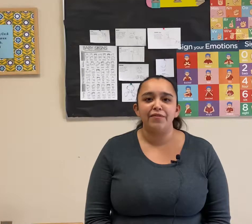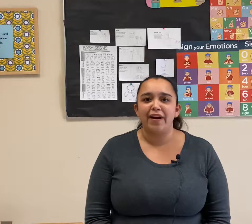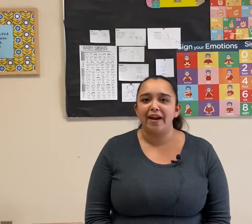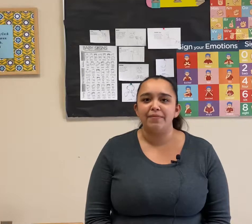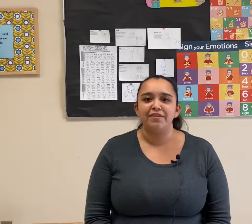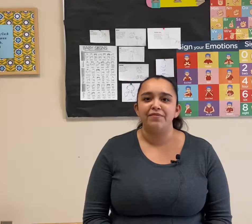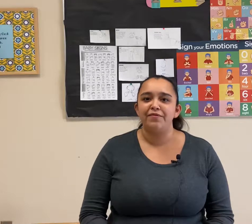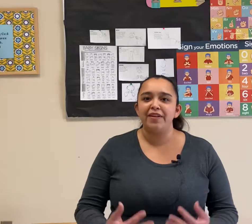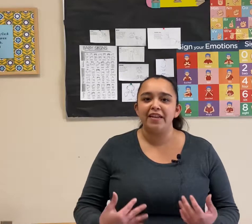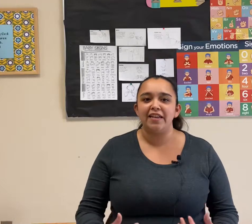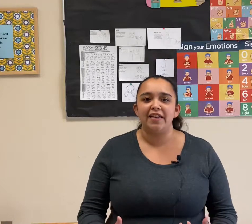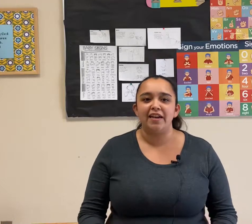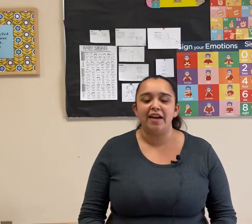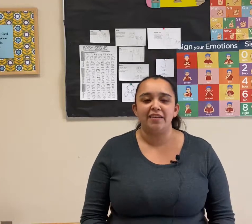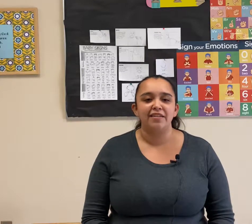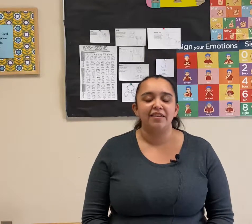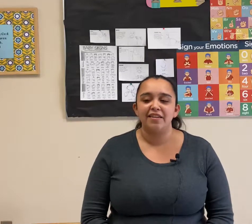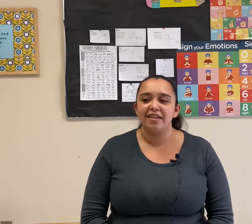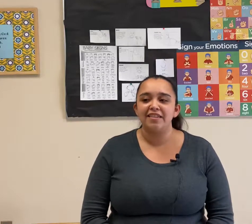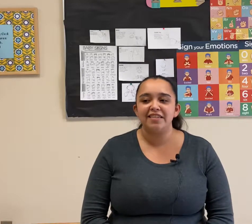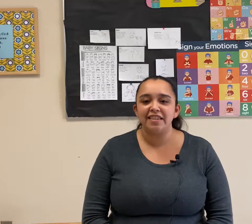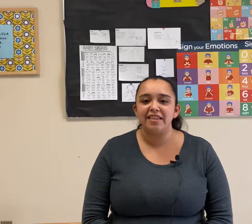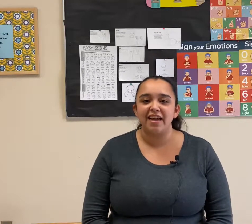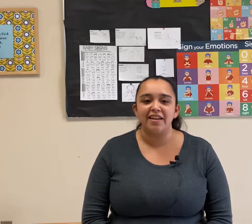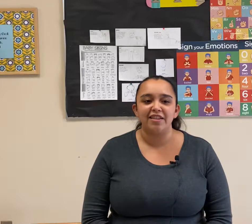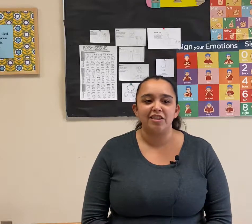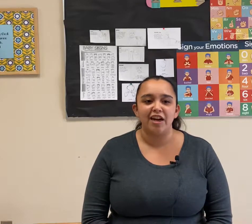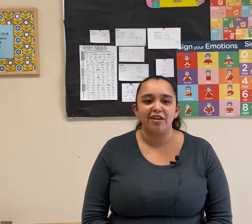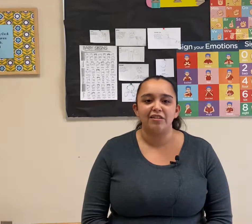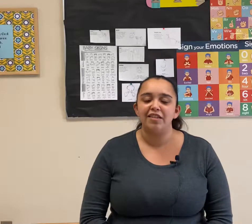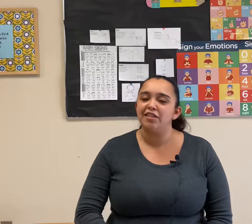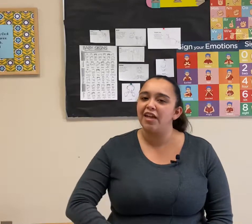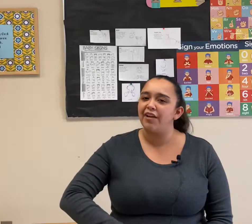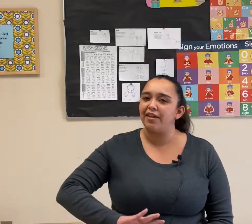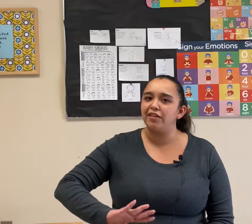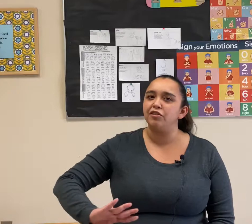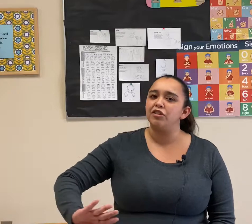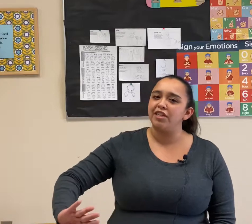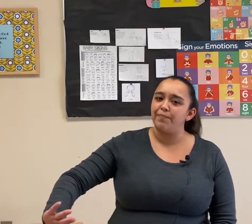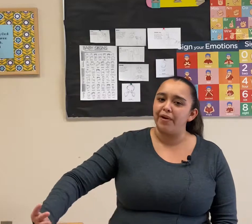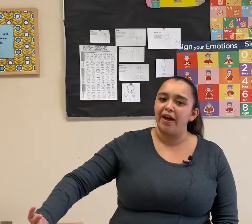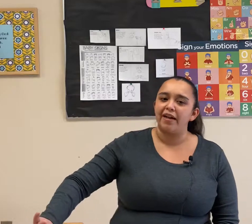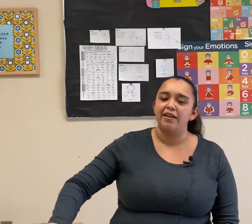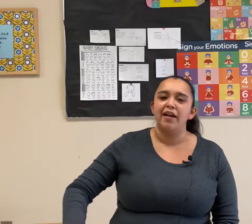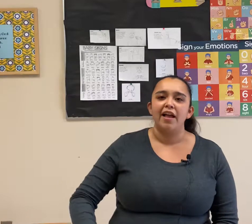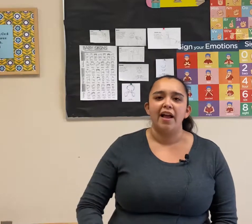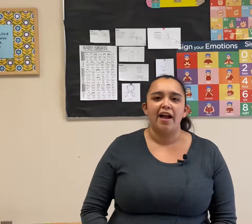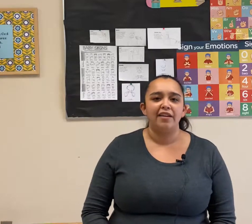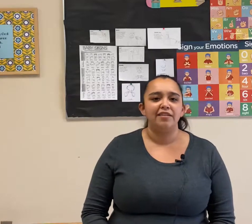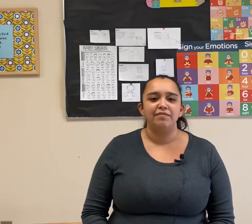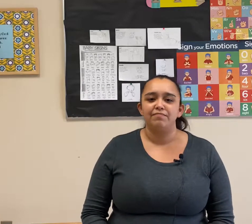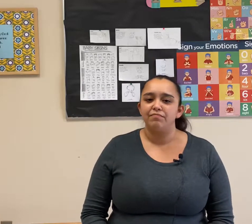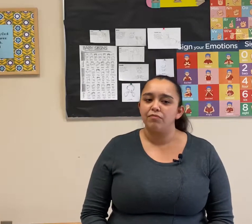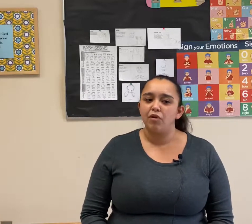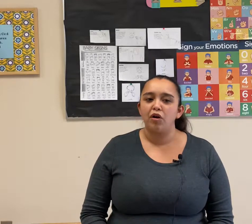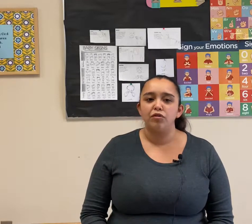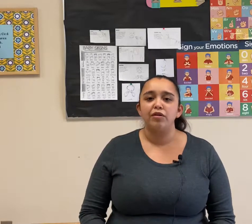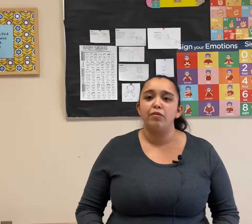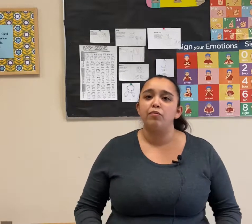vibes and feeling, and they see that the child needs to have like a little step back, and also they want to